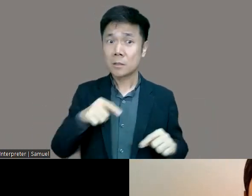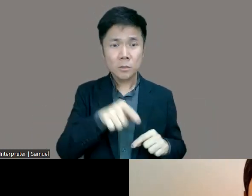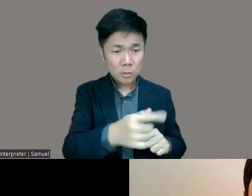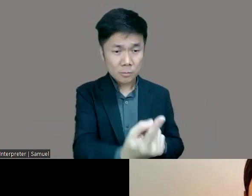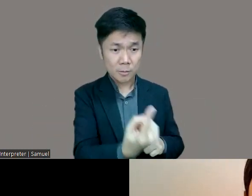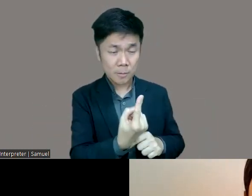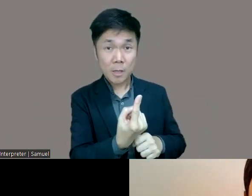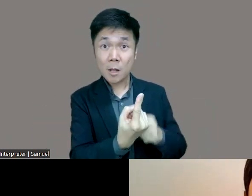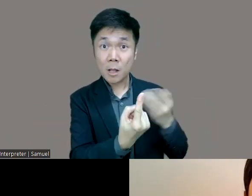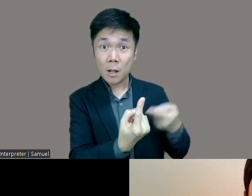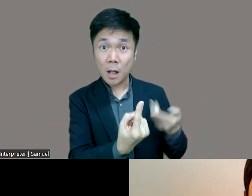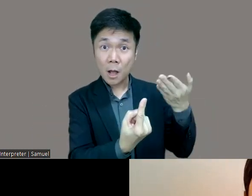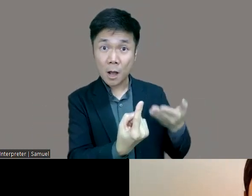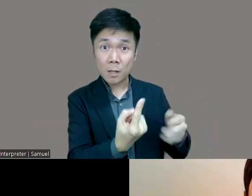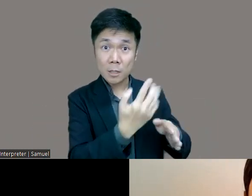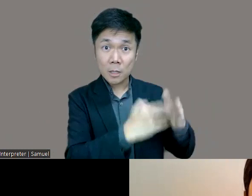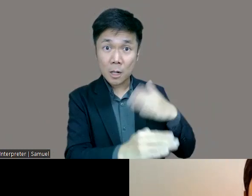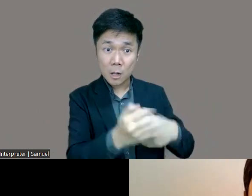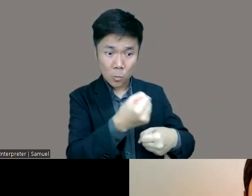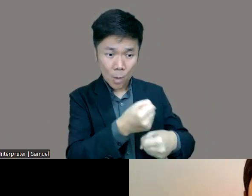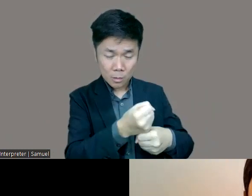within the requirements to